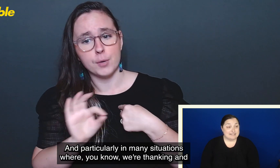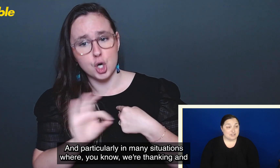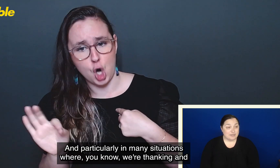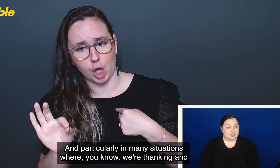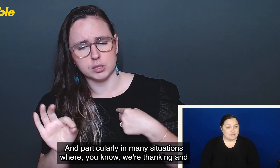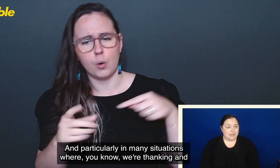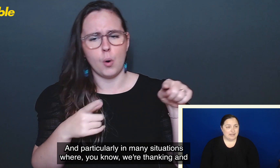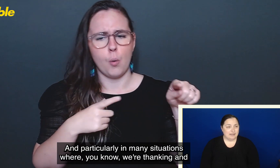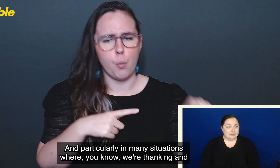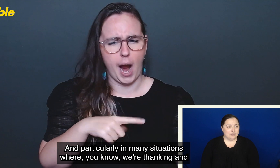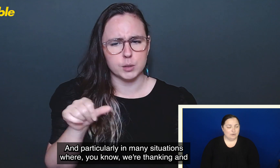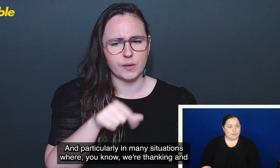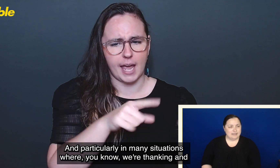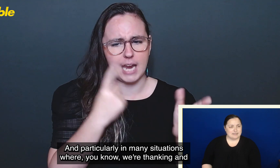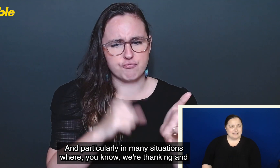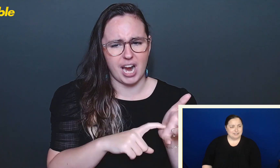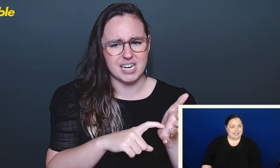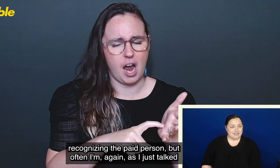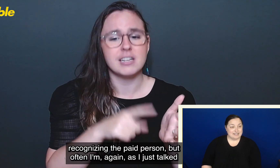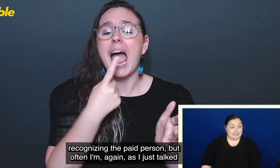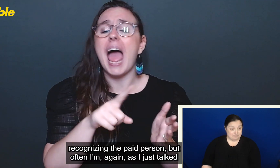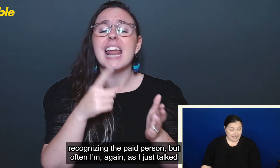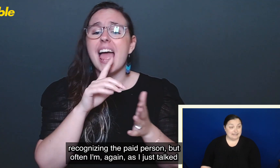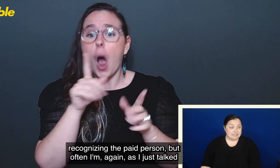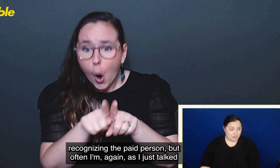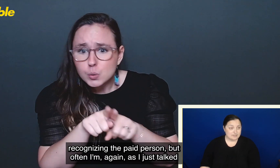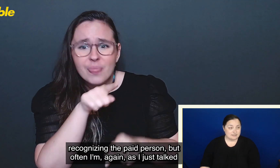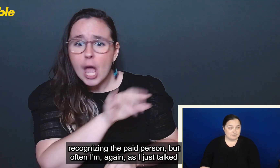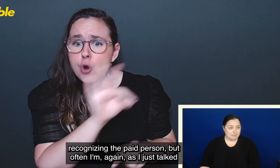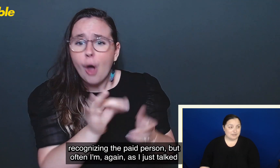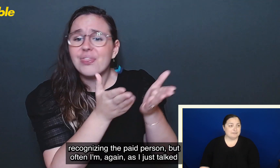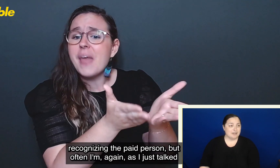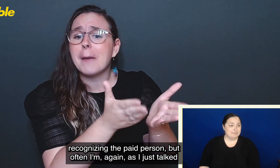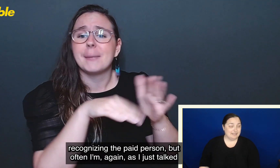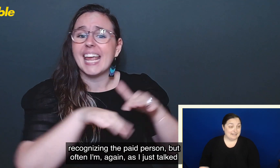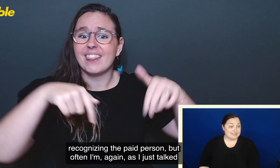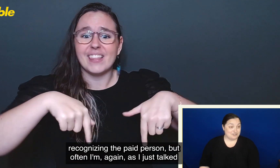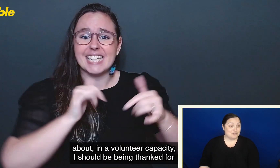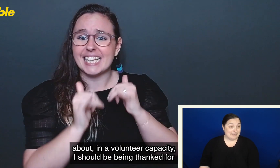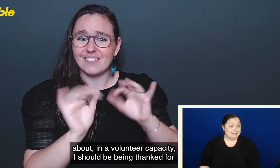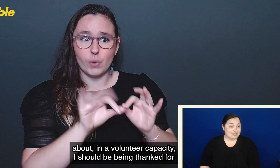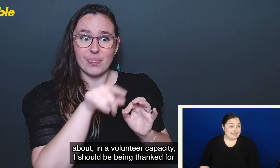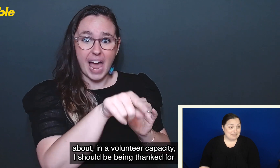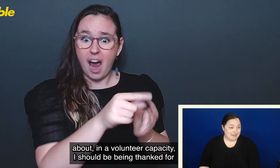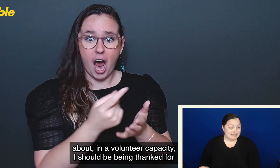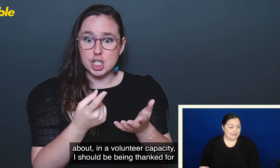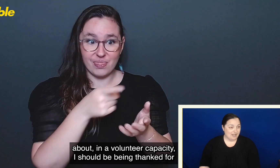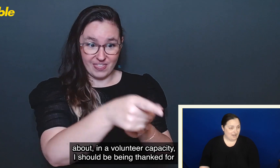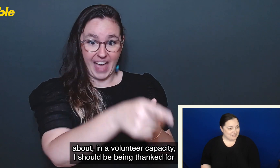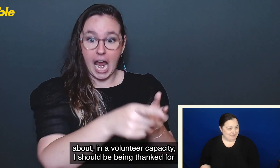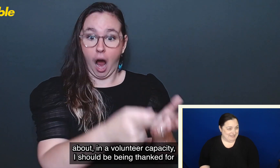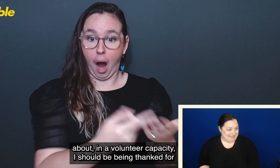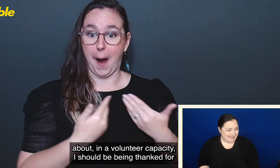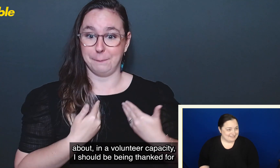in many situations where, we're thanking and recognising the paid person, but often I'm, again, as I just talked about, in a volunteer capacity,